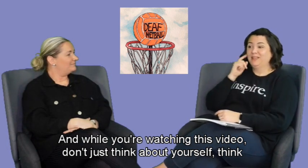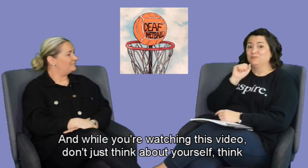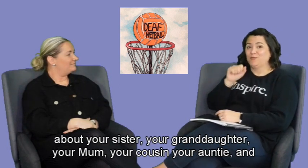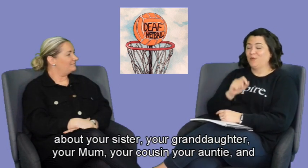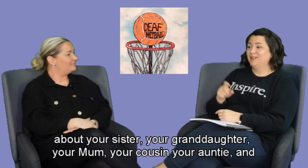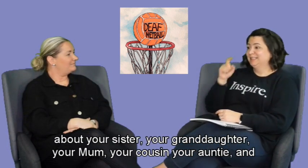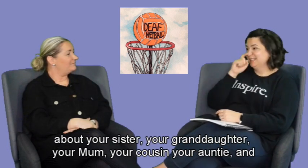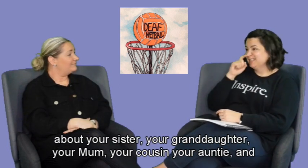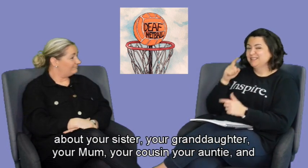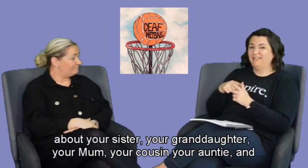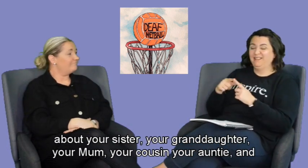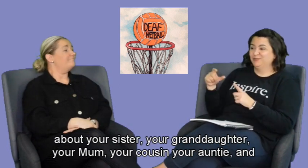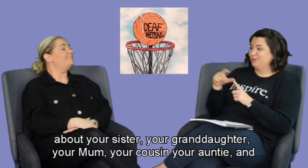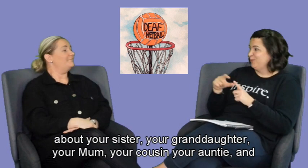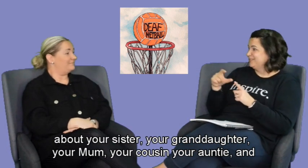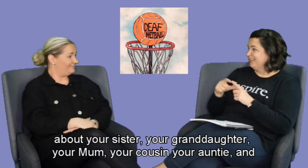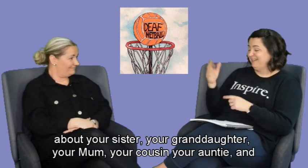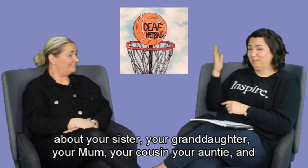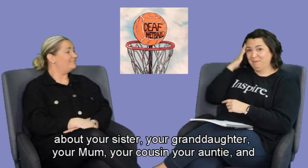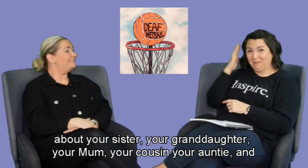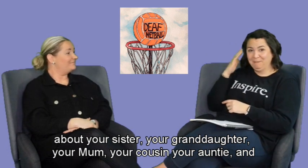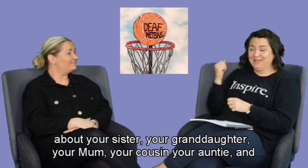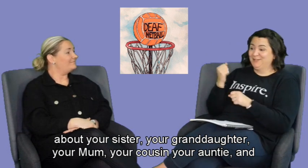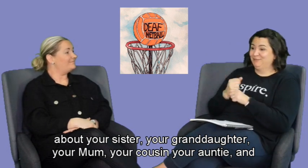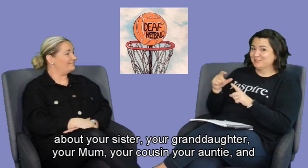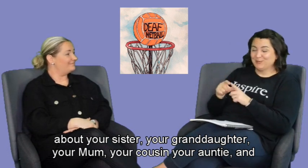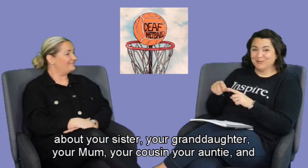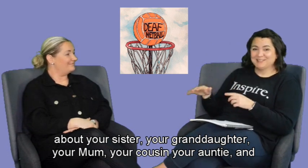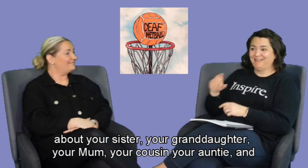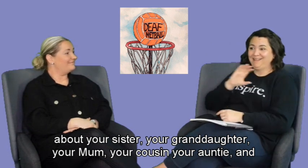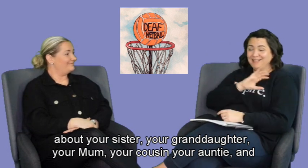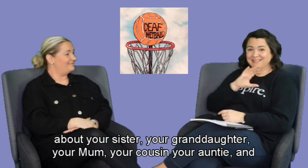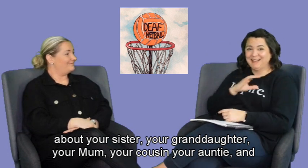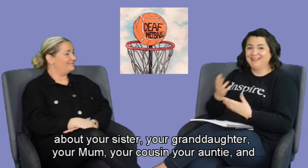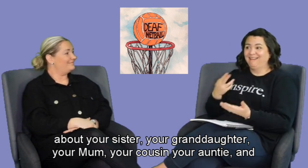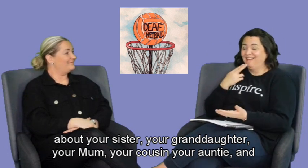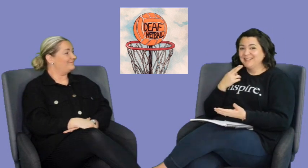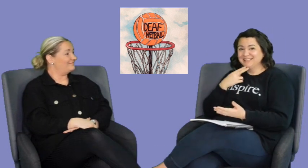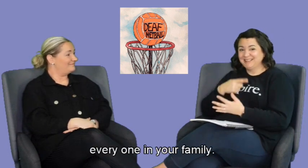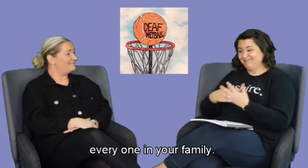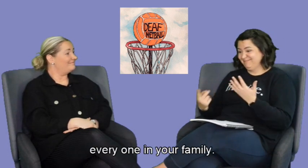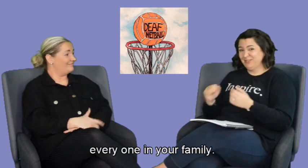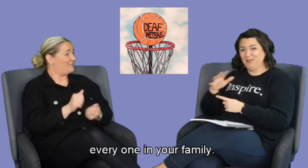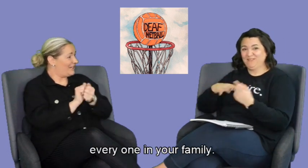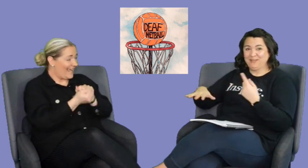about your sister, your granddaughter, your mum, your cousin, your auntie, and everyone in your family.